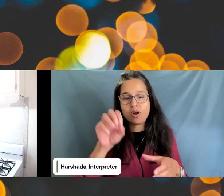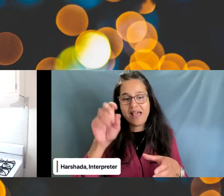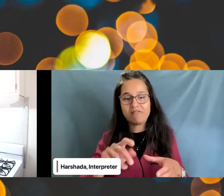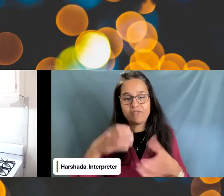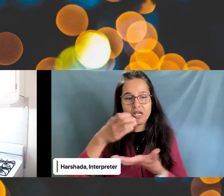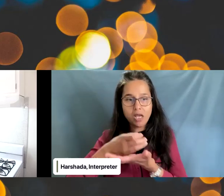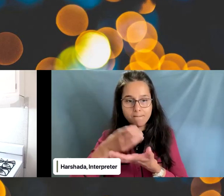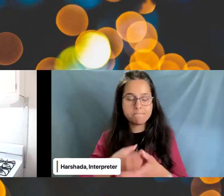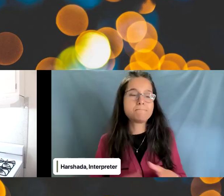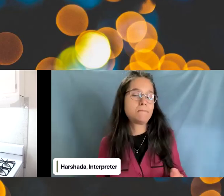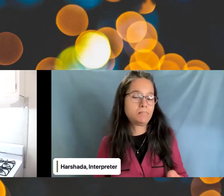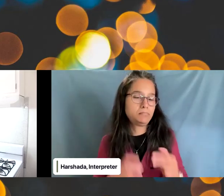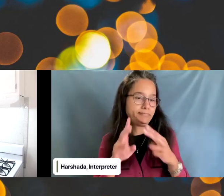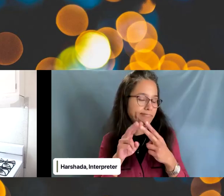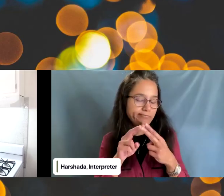Okay.